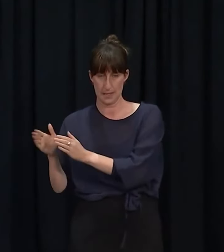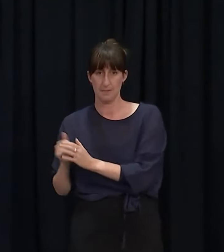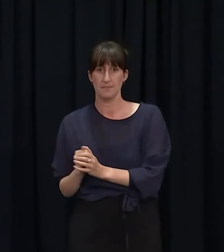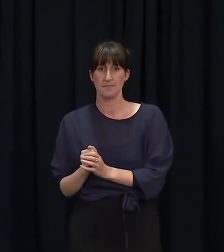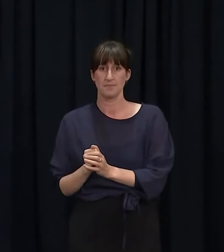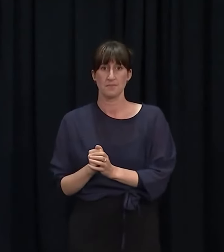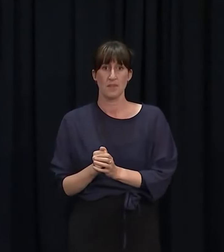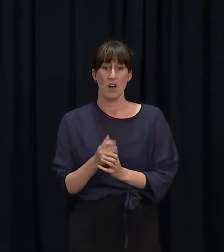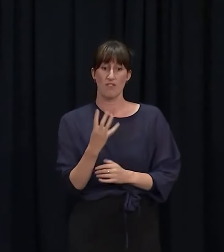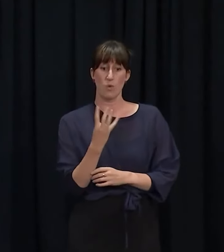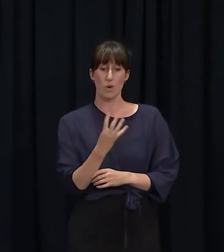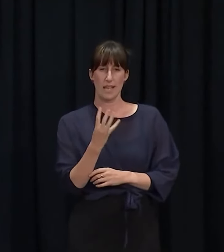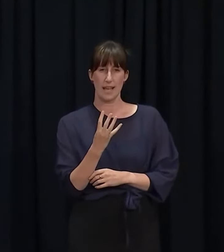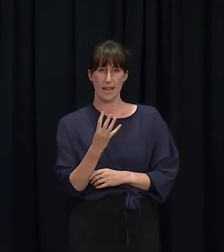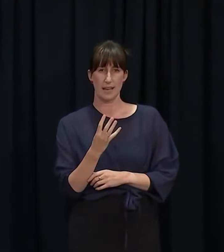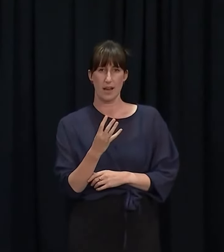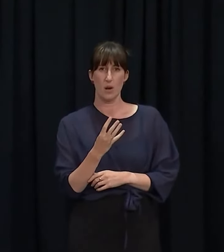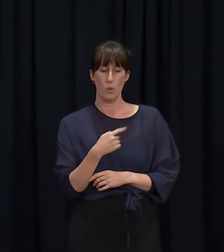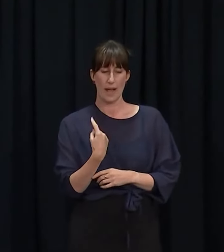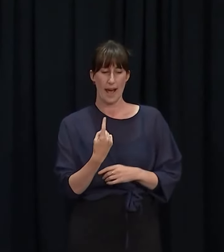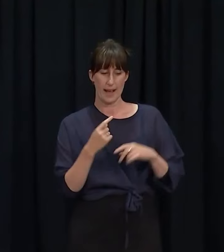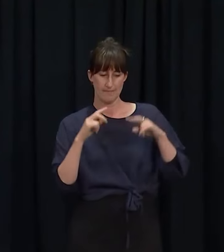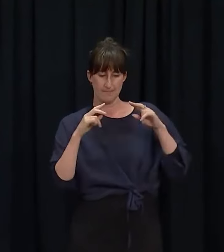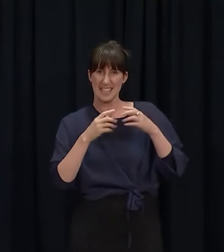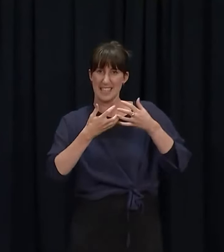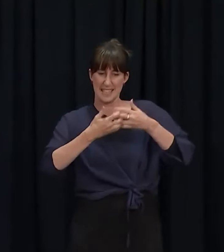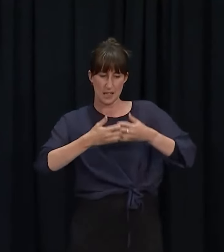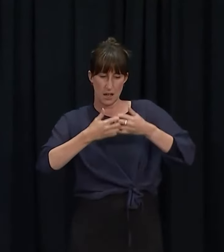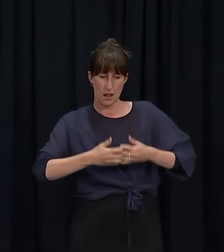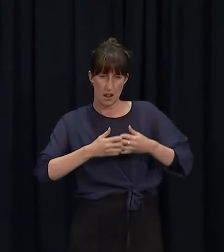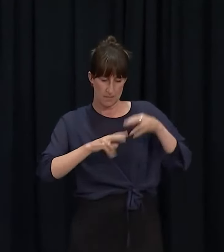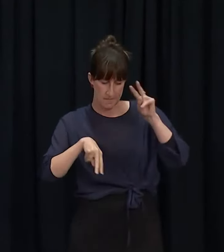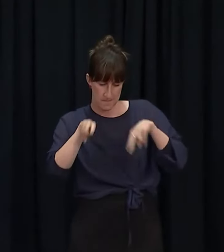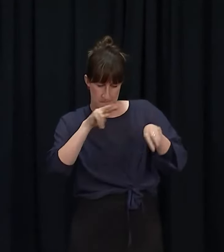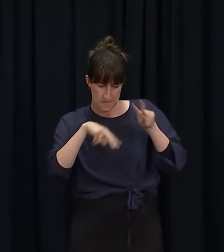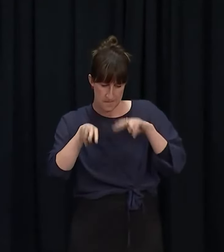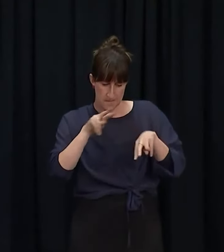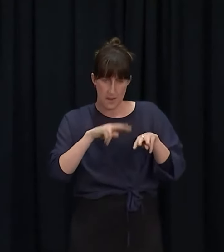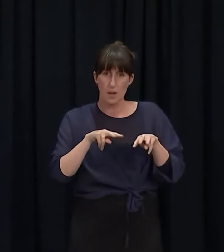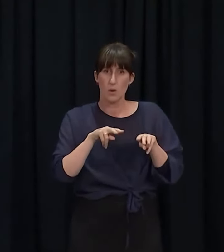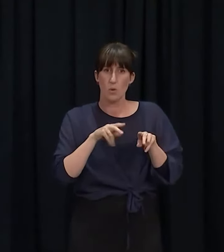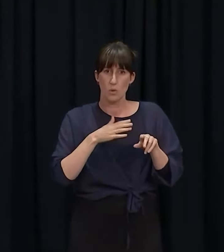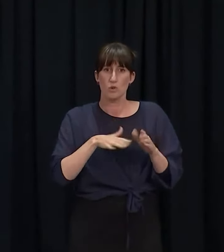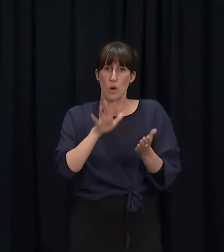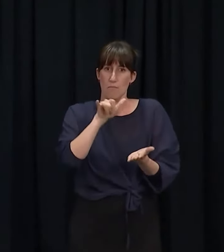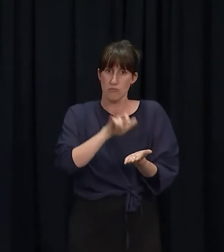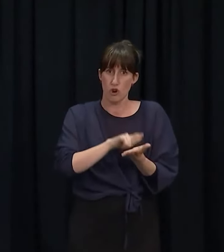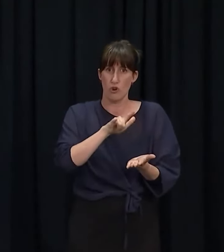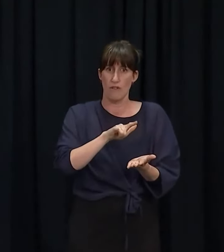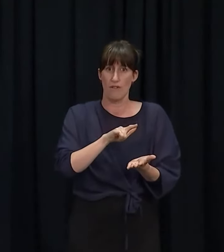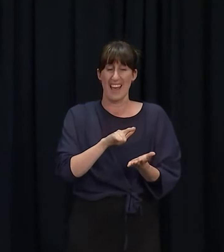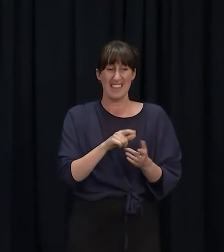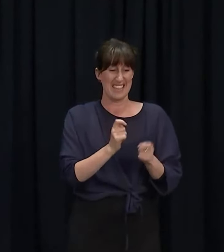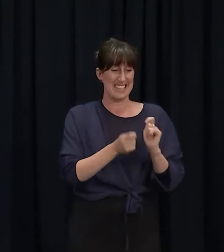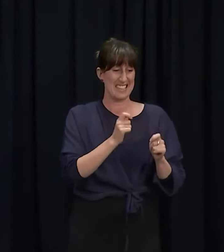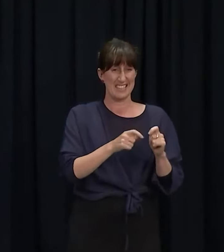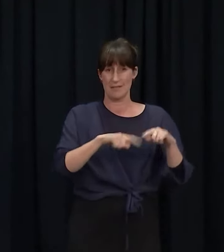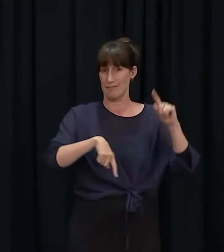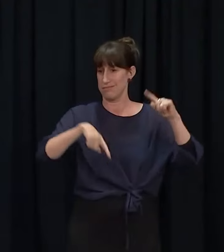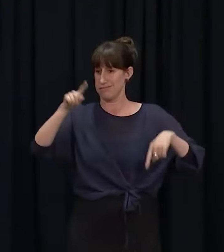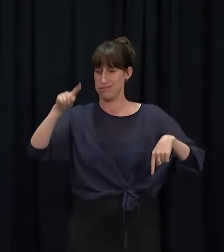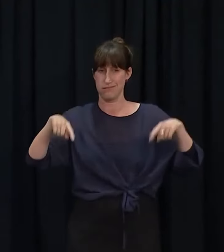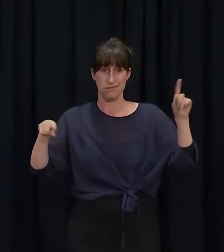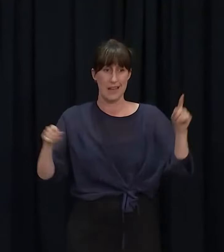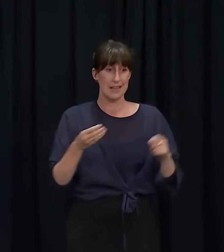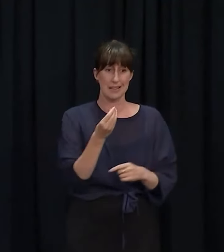full technical assessment. Now, this is an important process, as the effectiveness of rapid antigen tests can range from